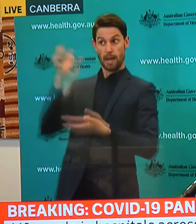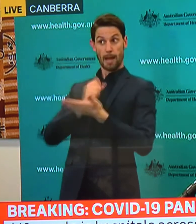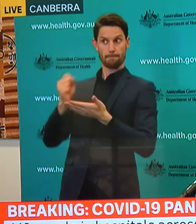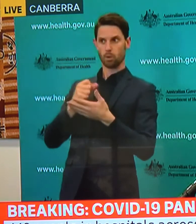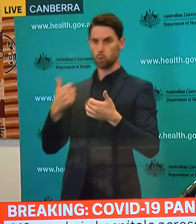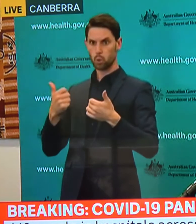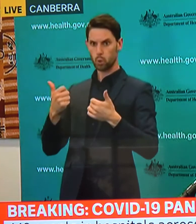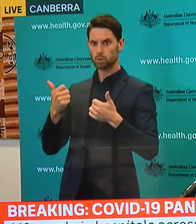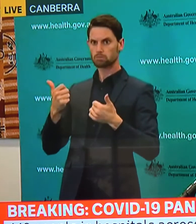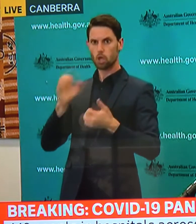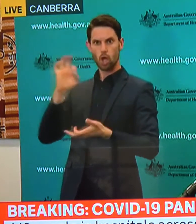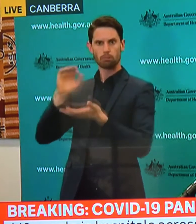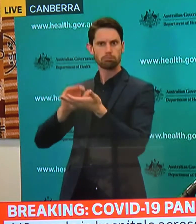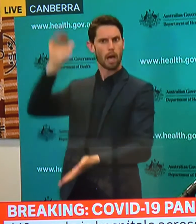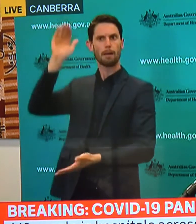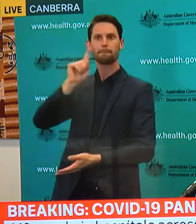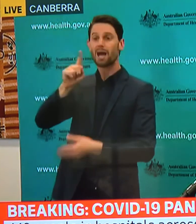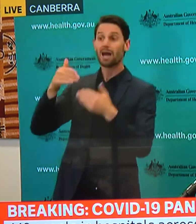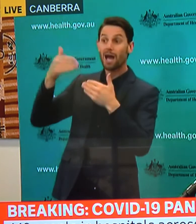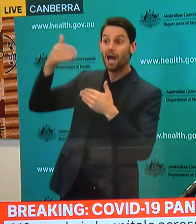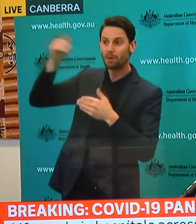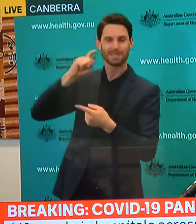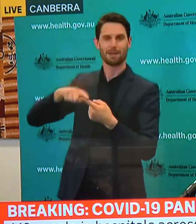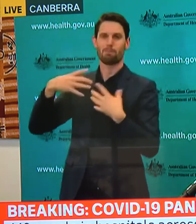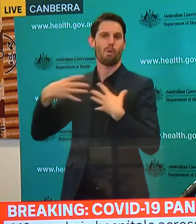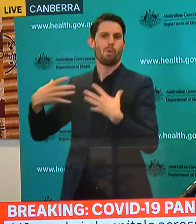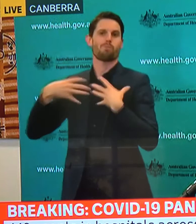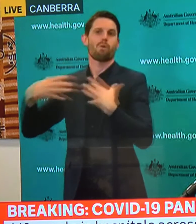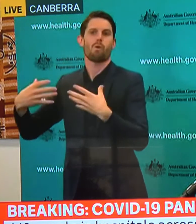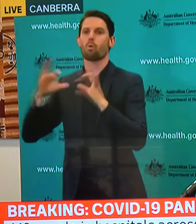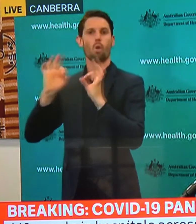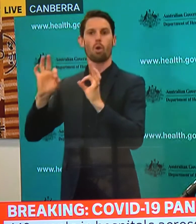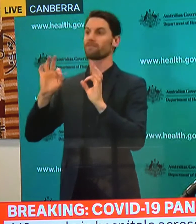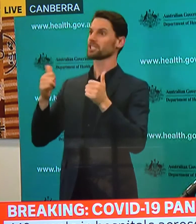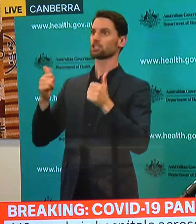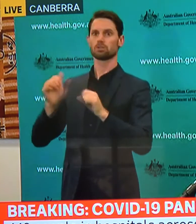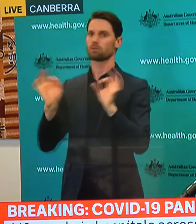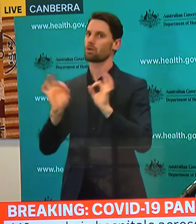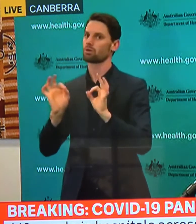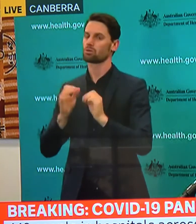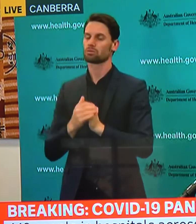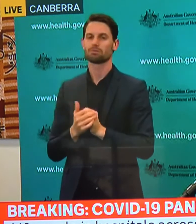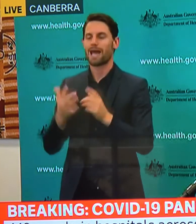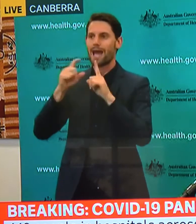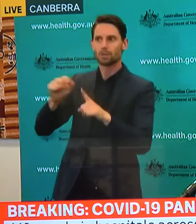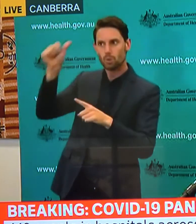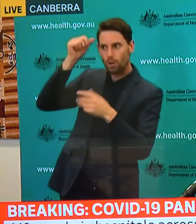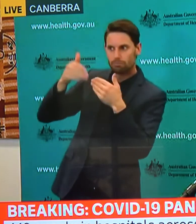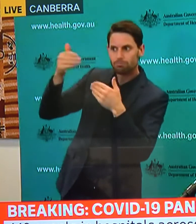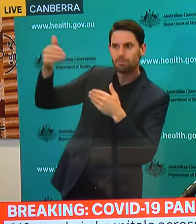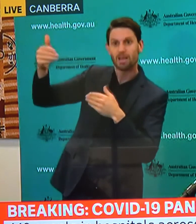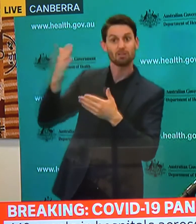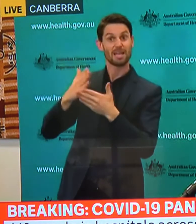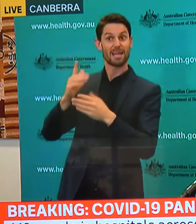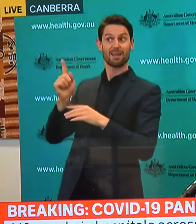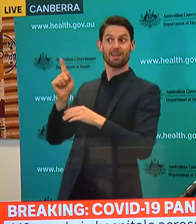but we're going to continue to see cases. So the peak in terms of the daily cases indeed was